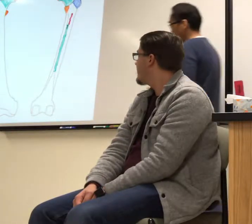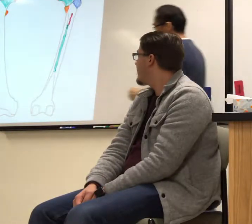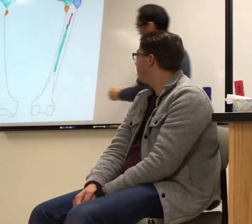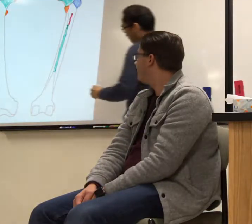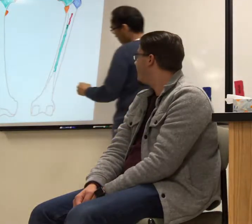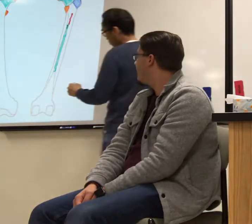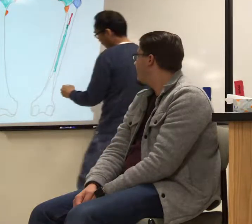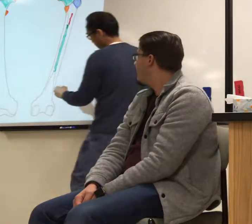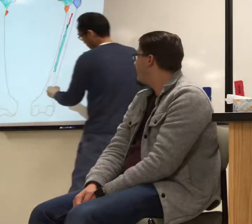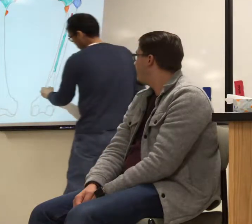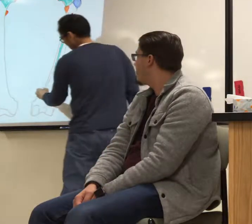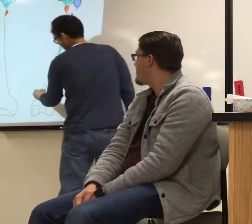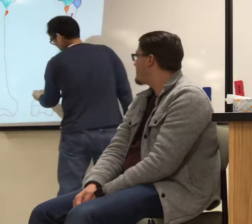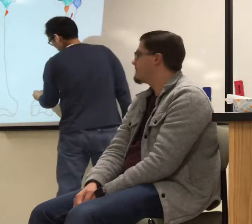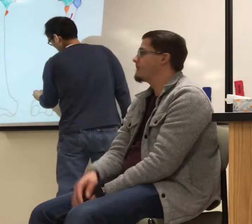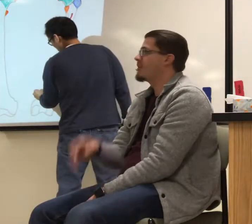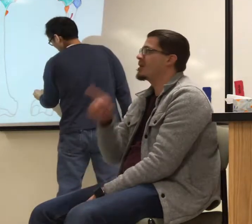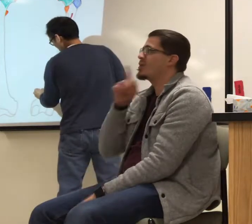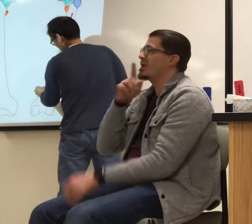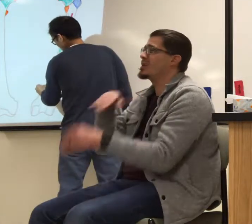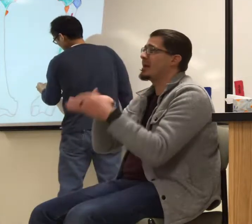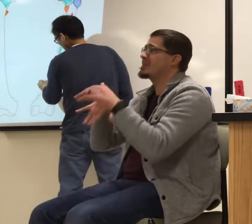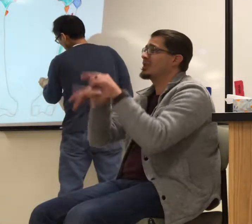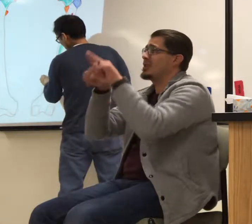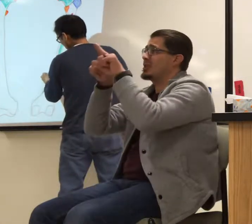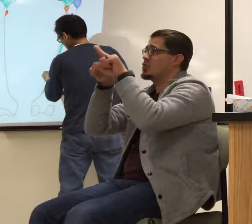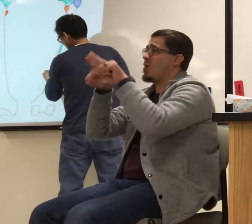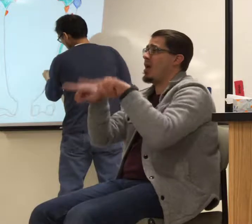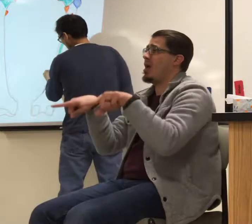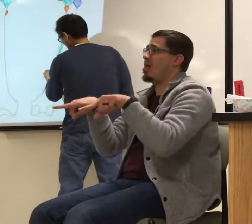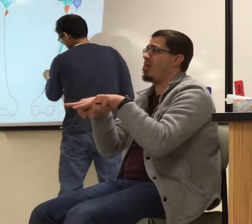It's basically triangular shape.